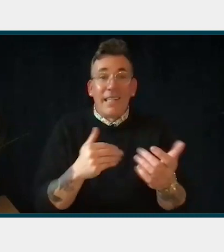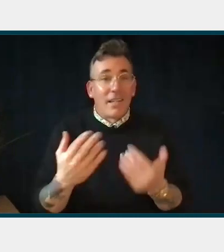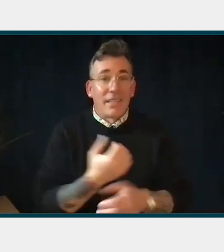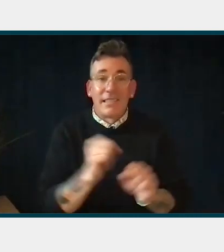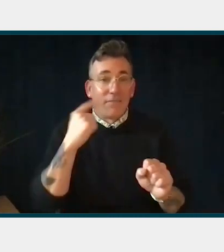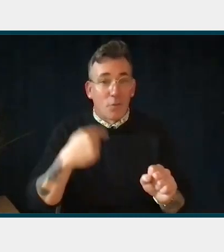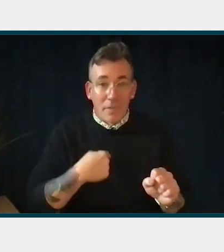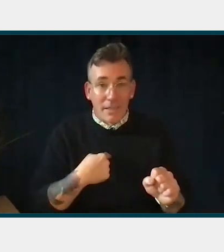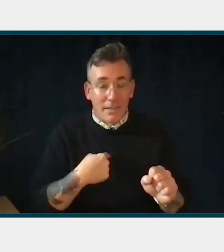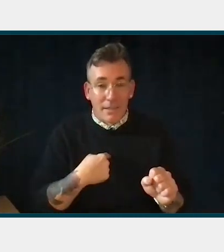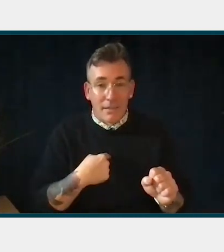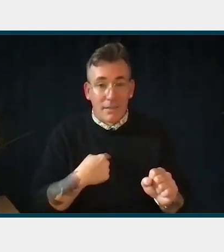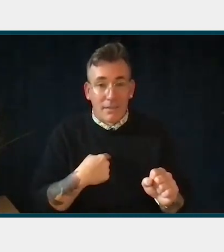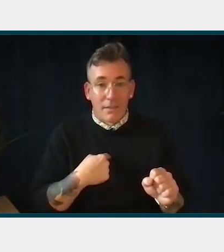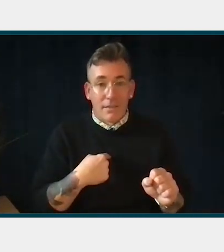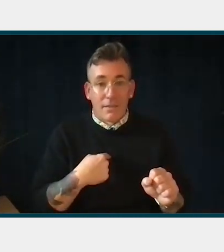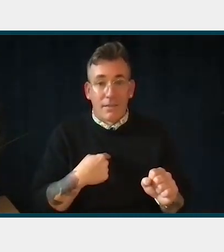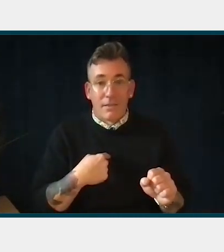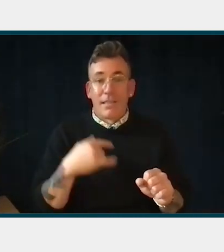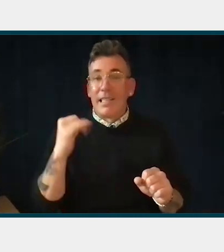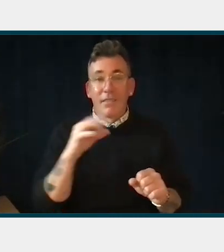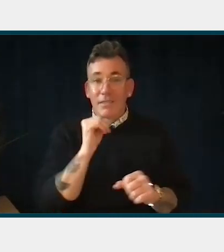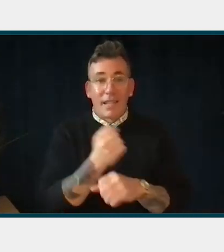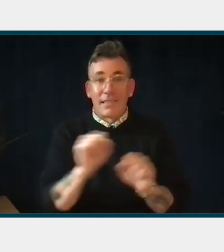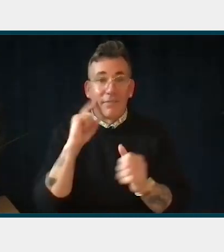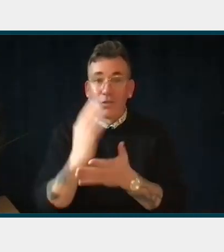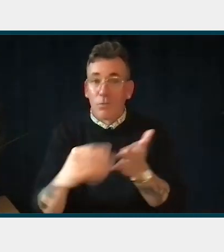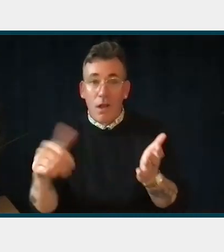They're not going to see my money anymore. Even if it's safe to me.